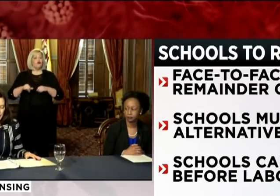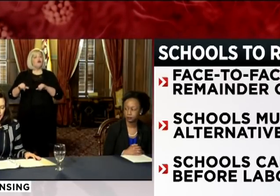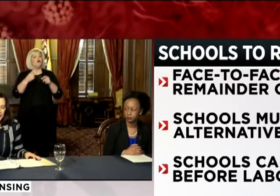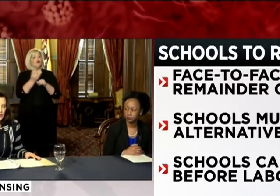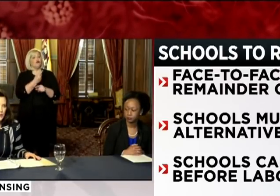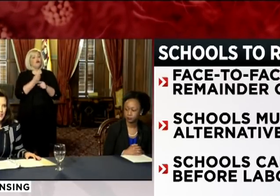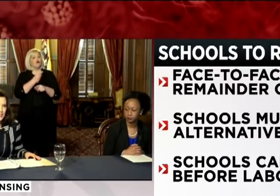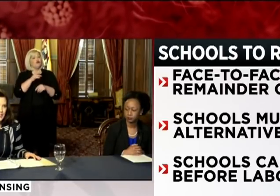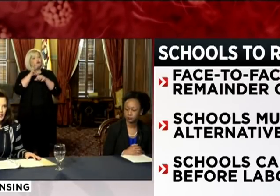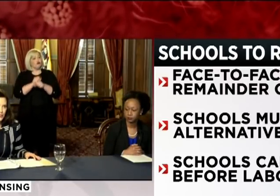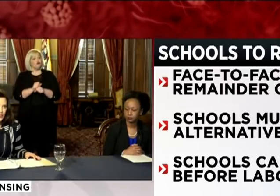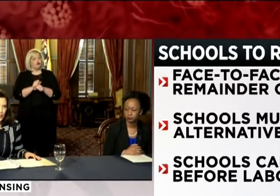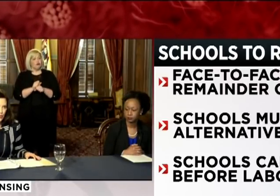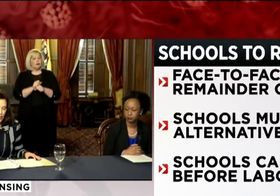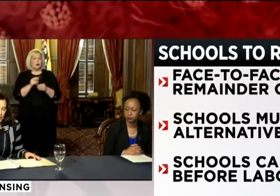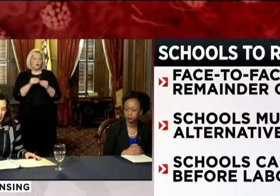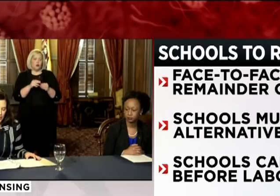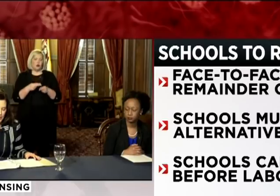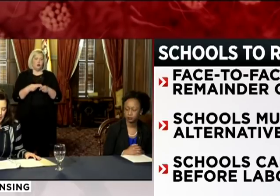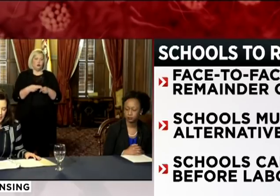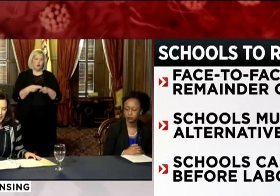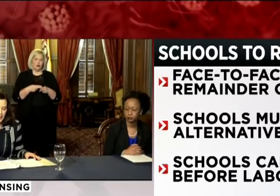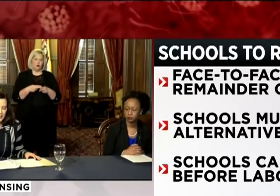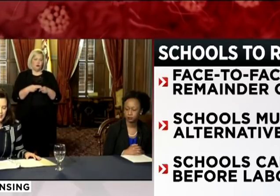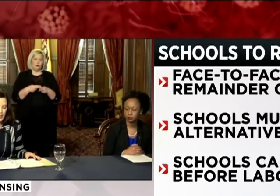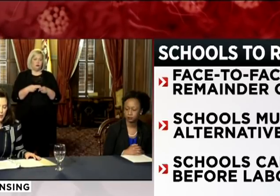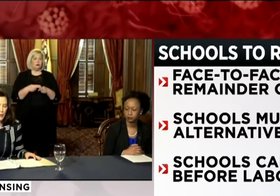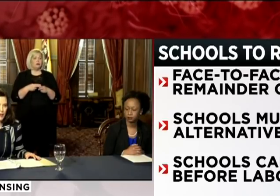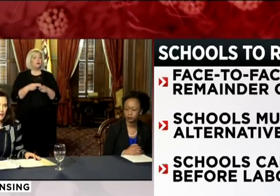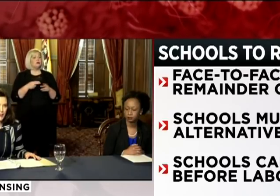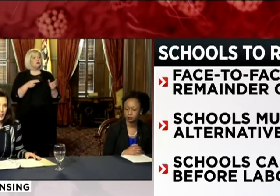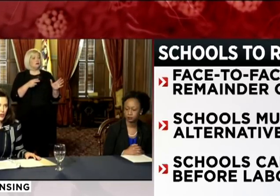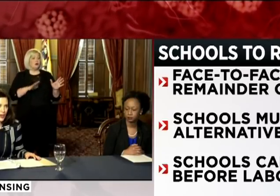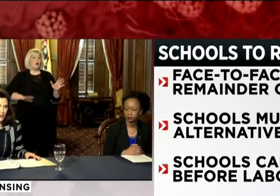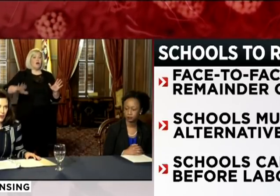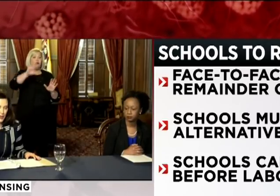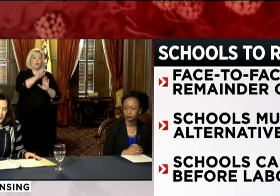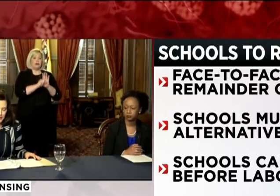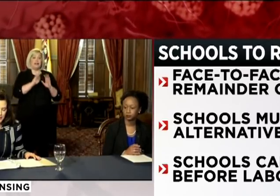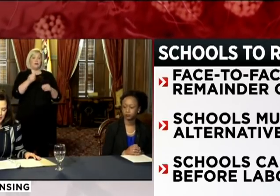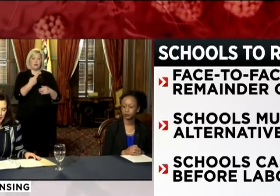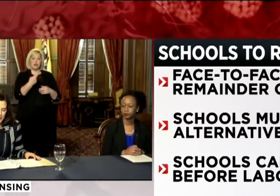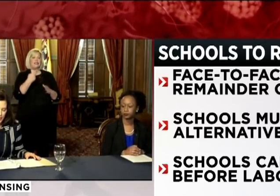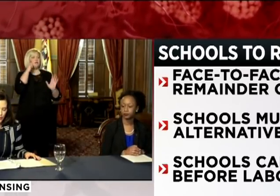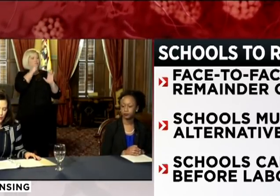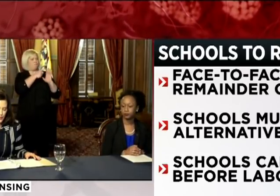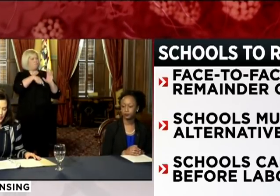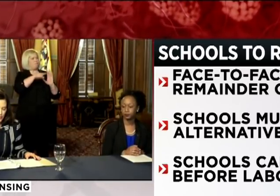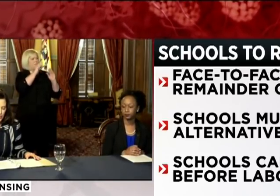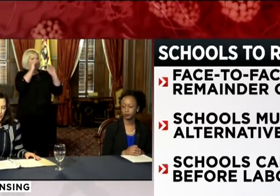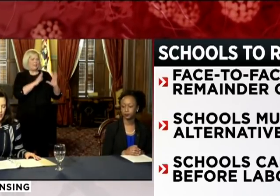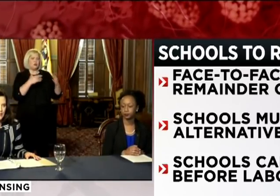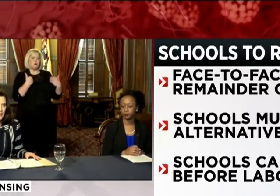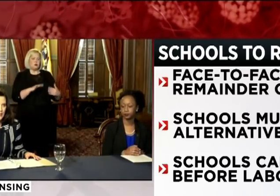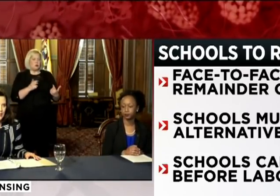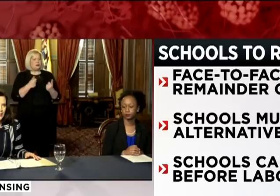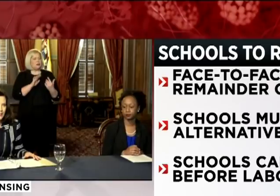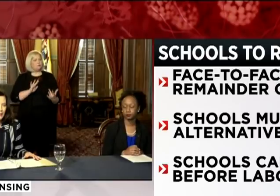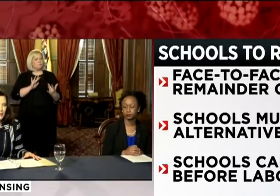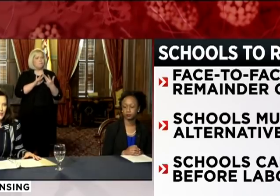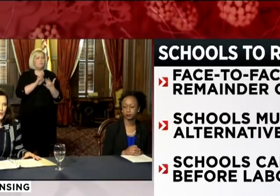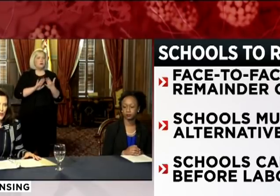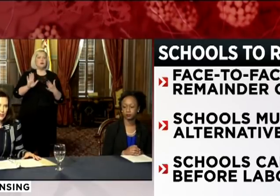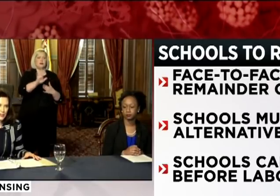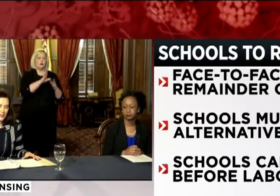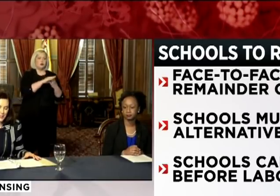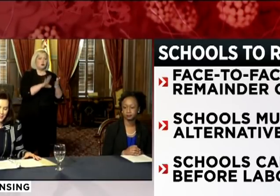past few weeks, we've seen teachers across our state step up and find creative ways to continue reaching their students,